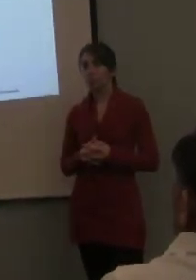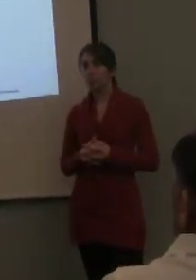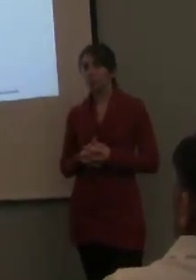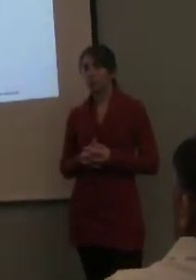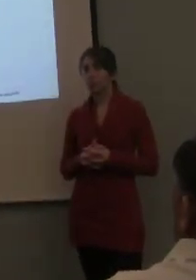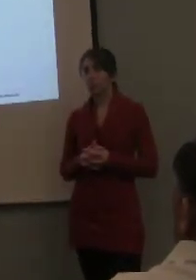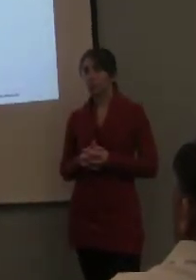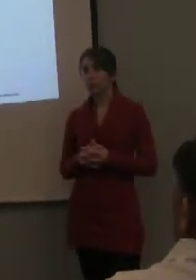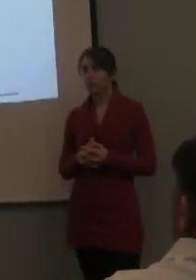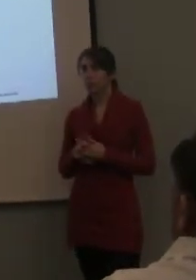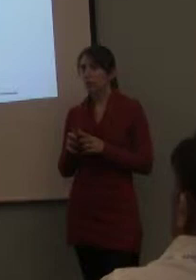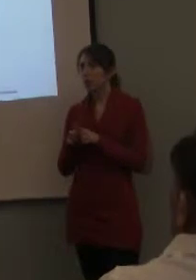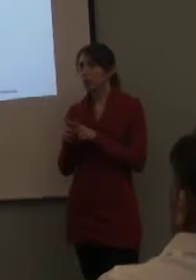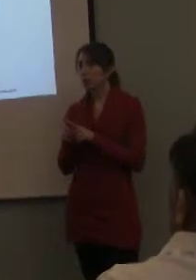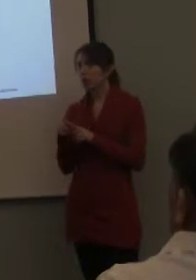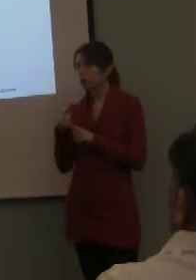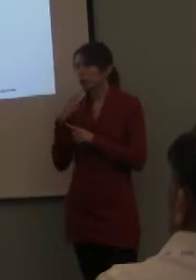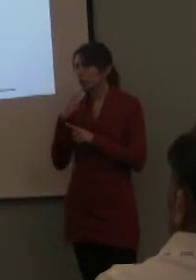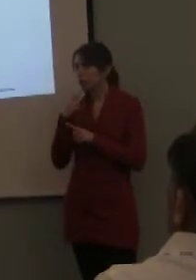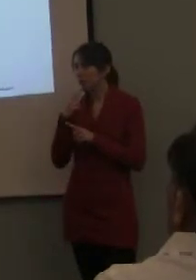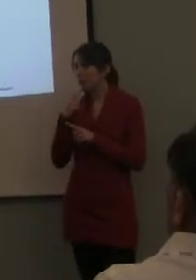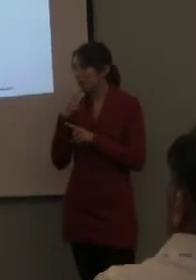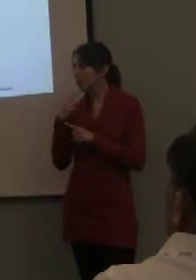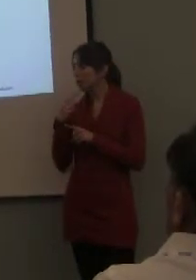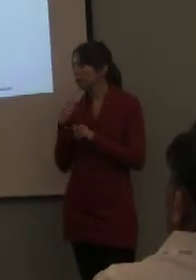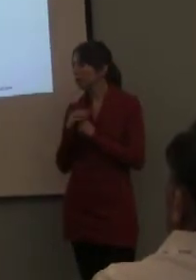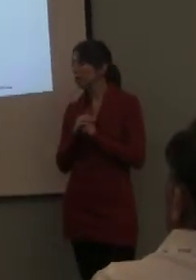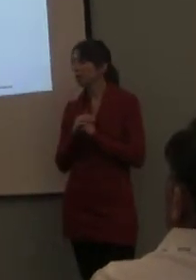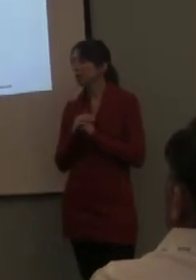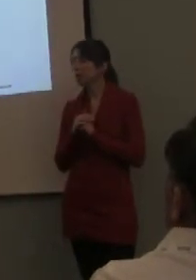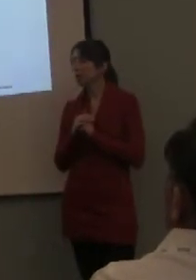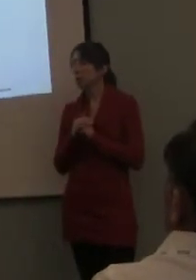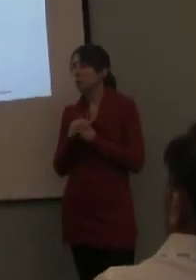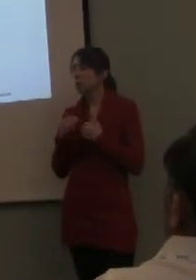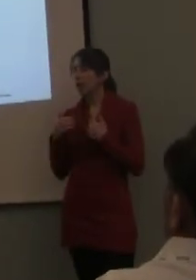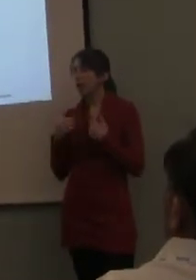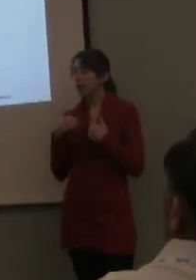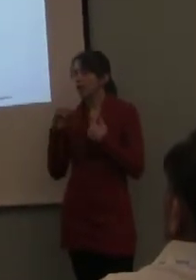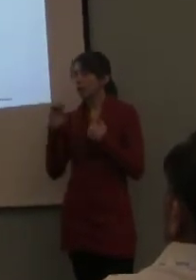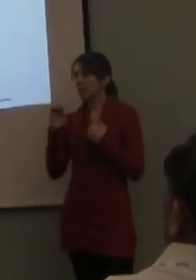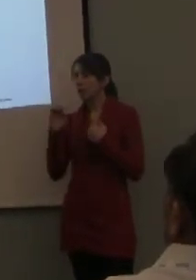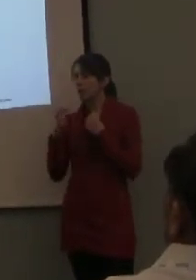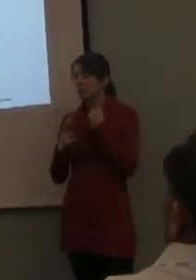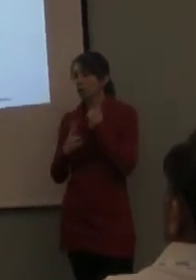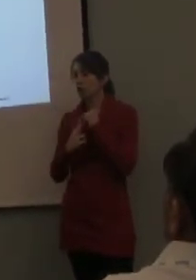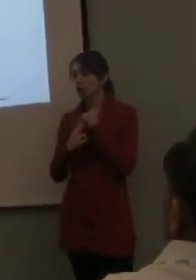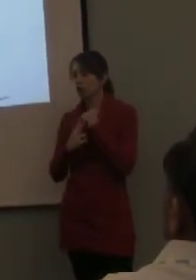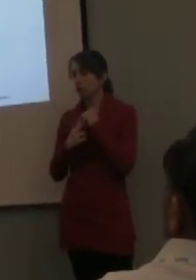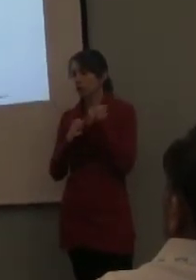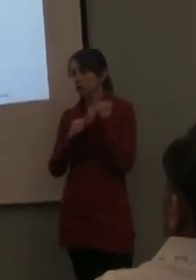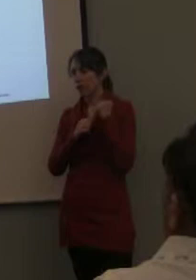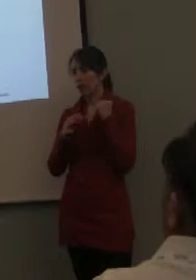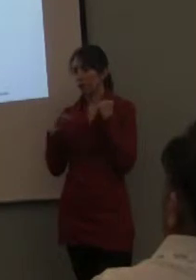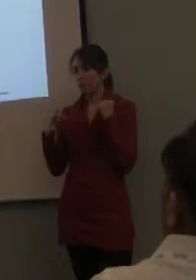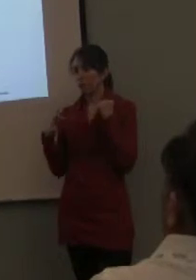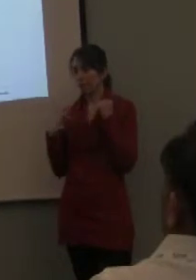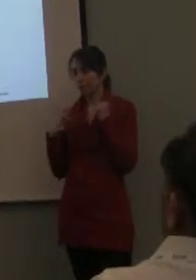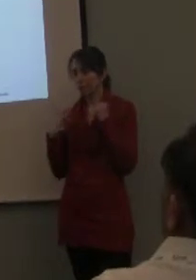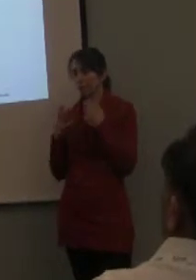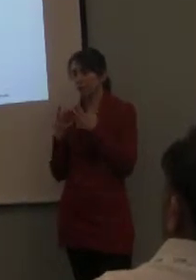would also say, the second thing that came to my mind was, we have our e-reserve staff assembling